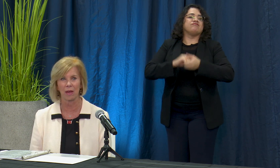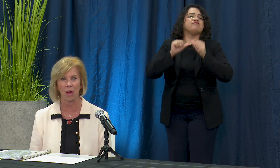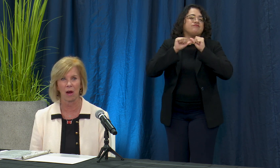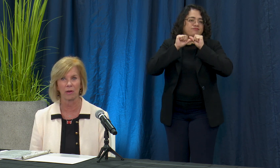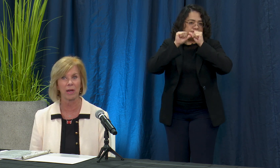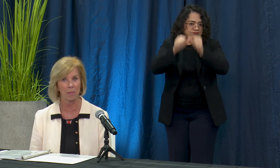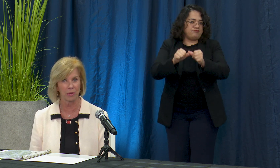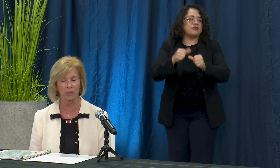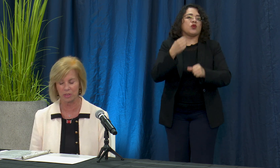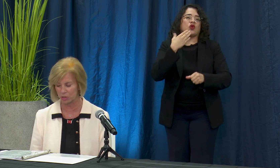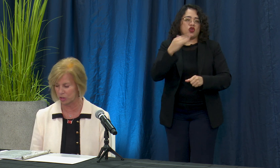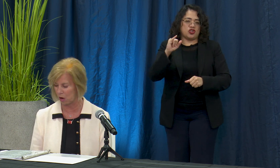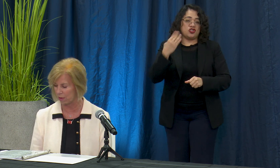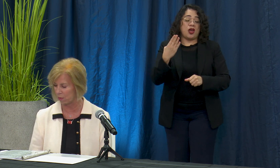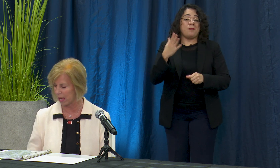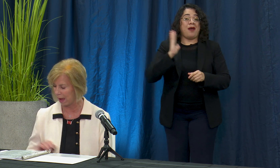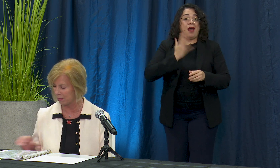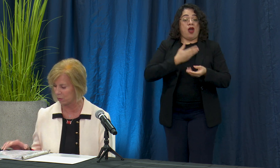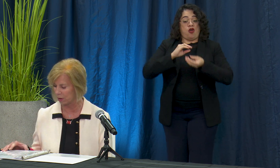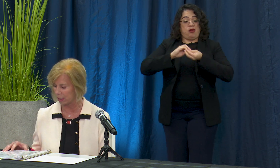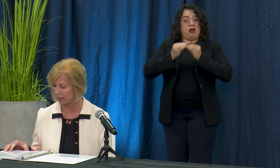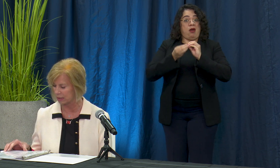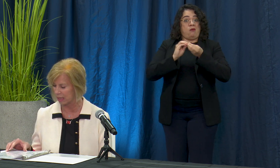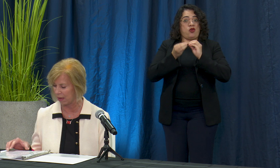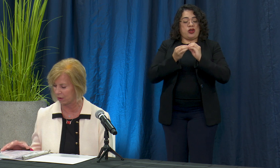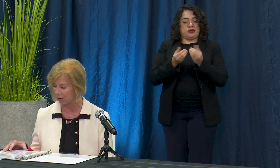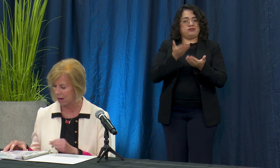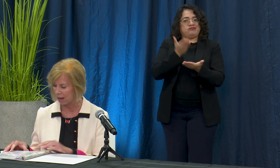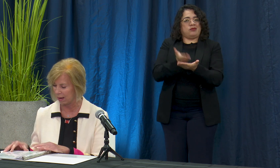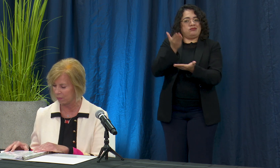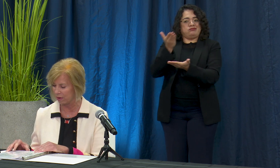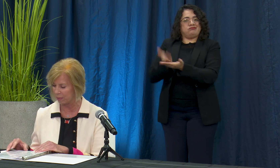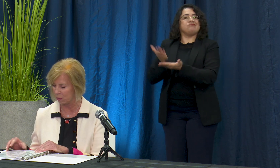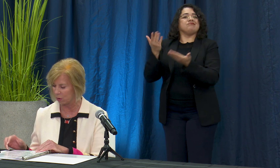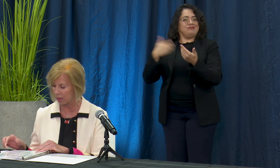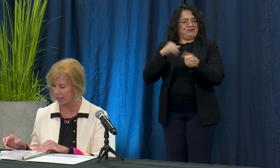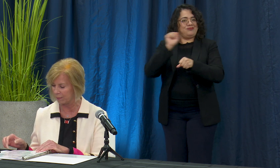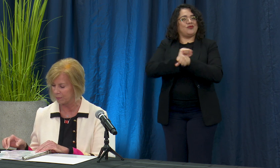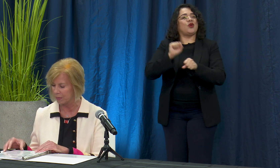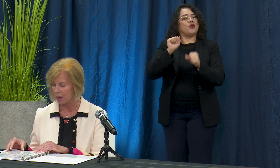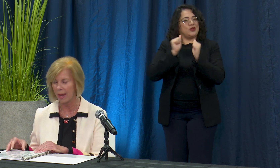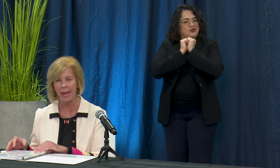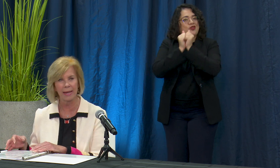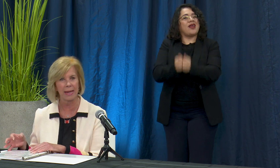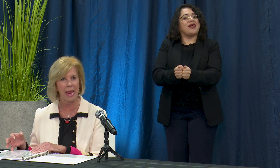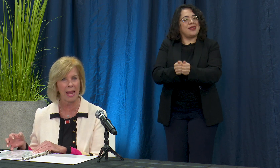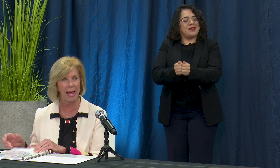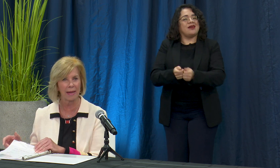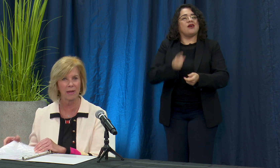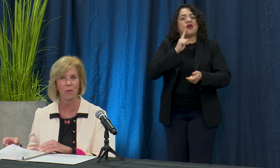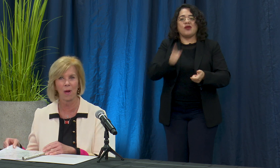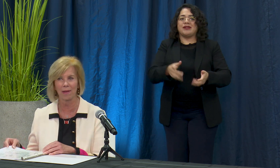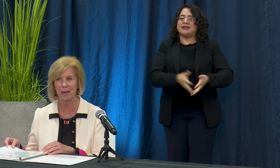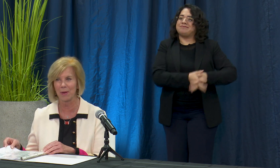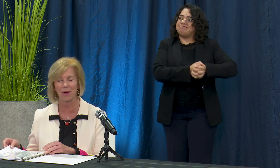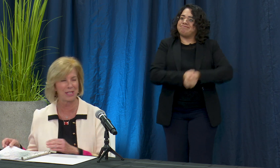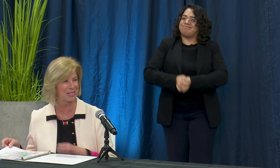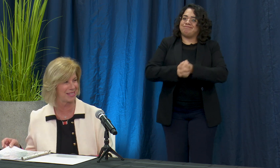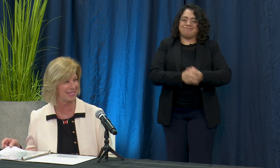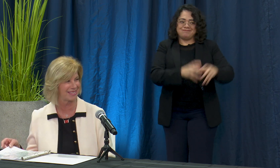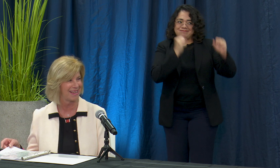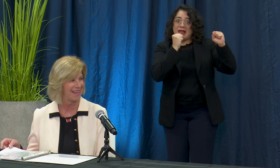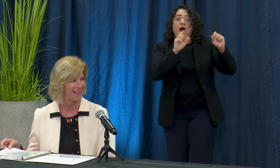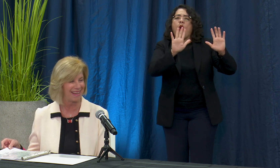I think our numbers show that we have been working together. We've been working hand in hand while keeping